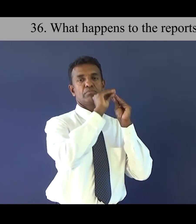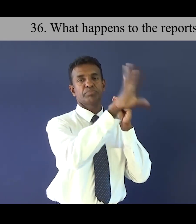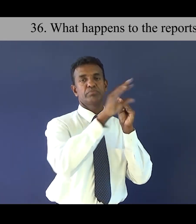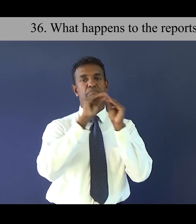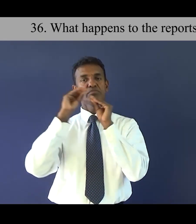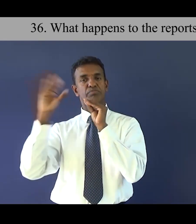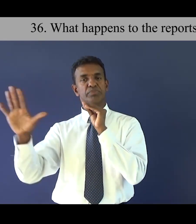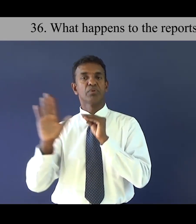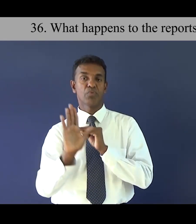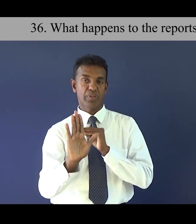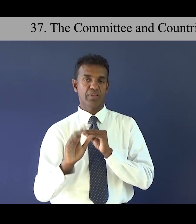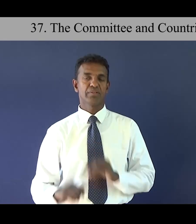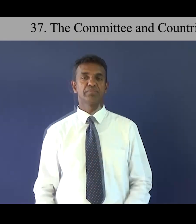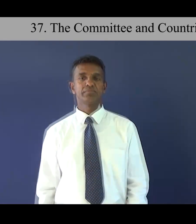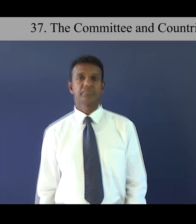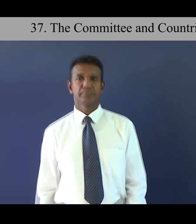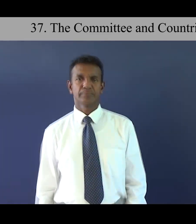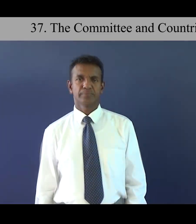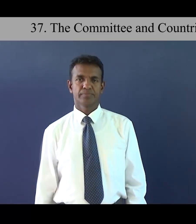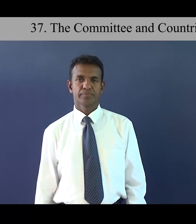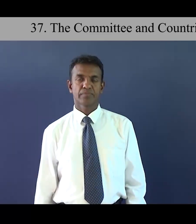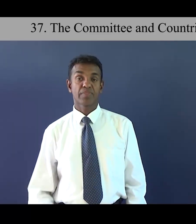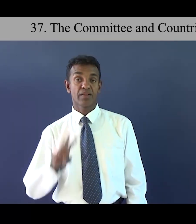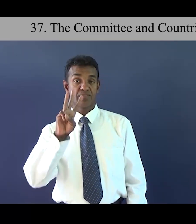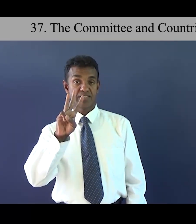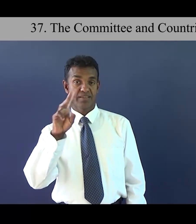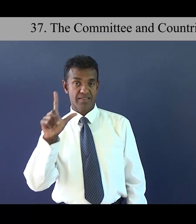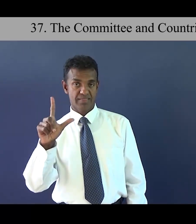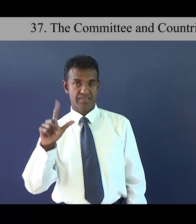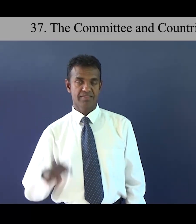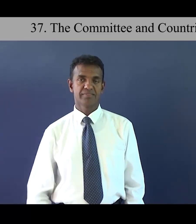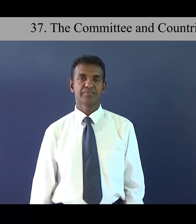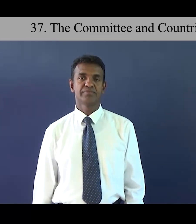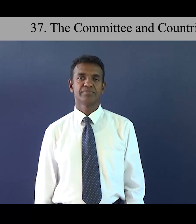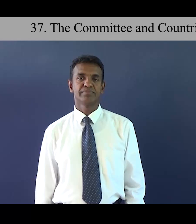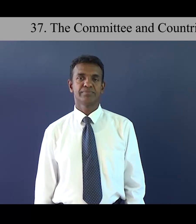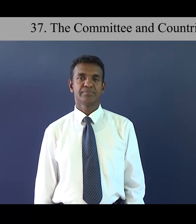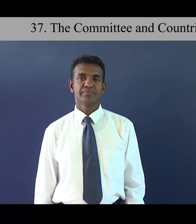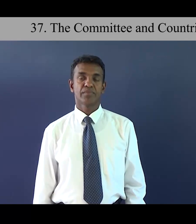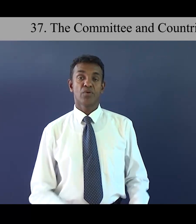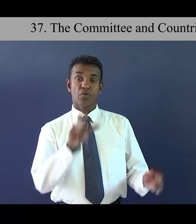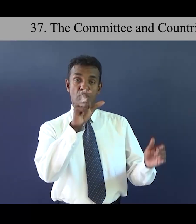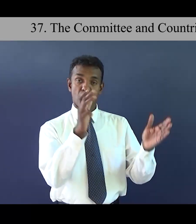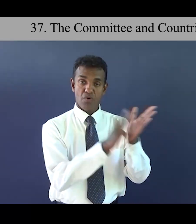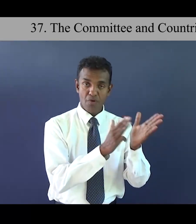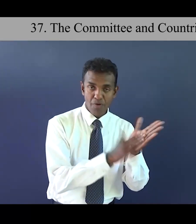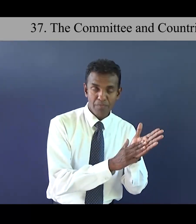Each country will work together with the committee and help the committee members with